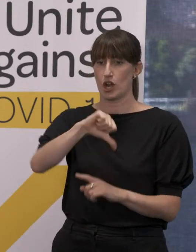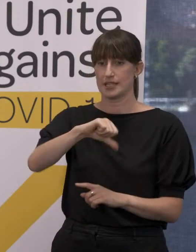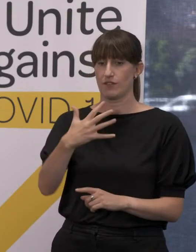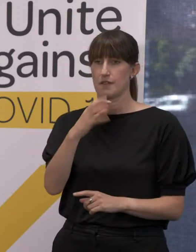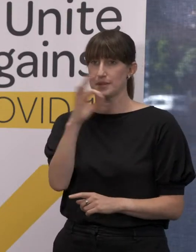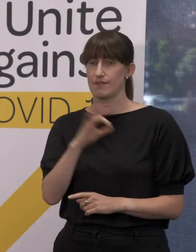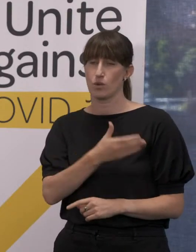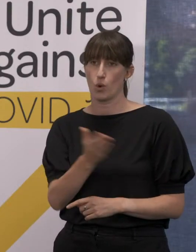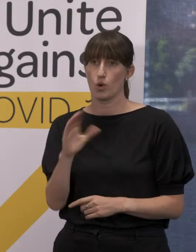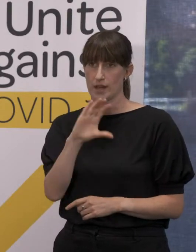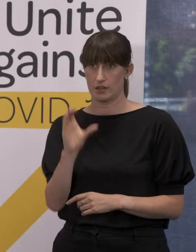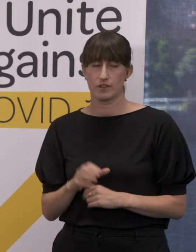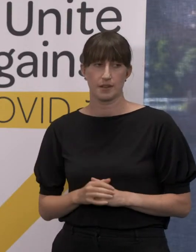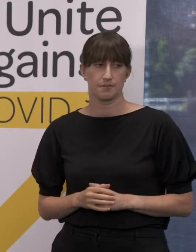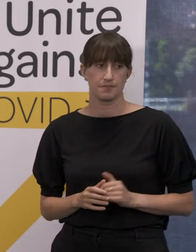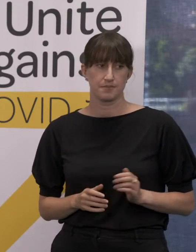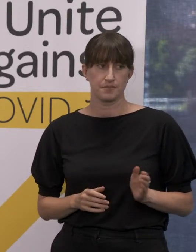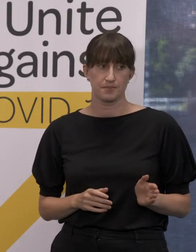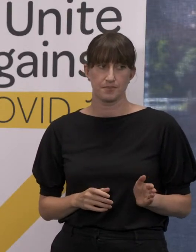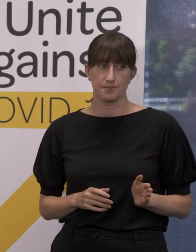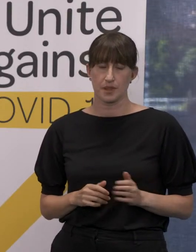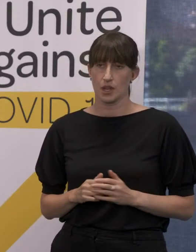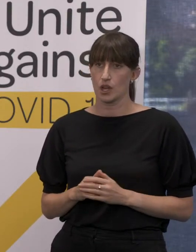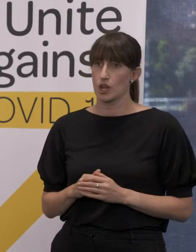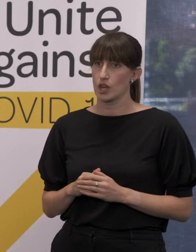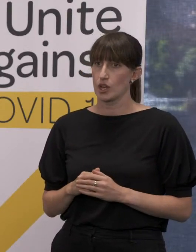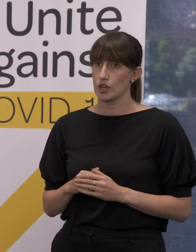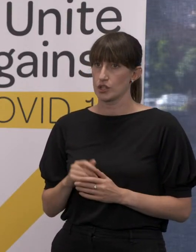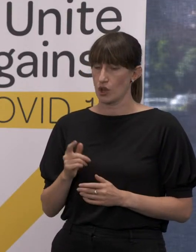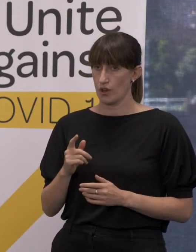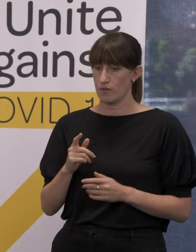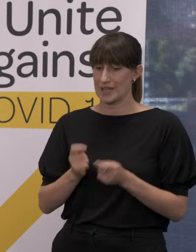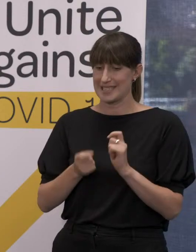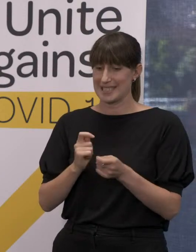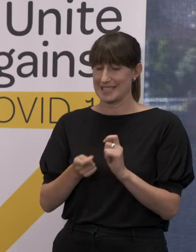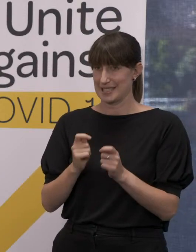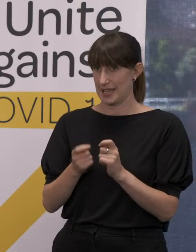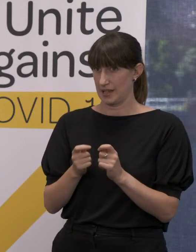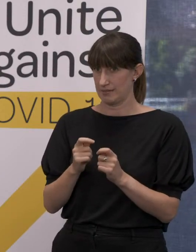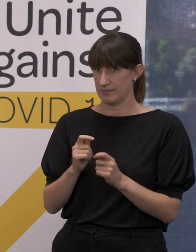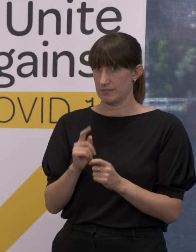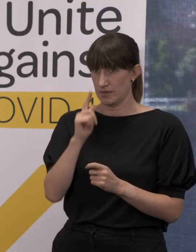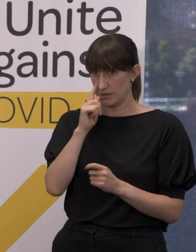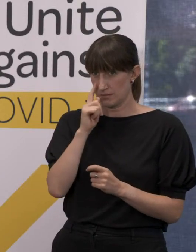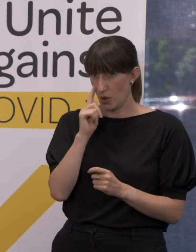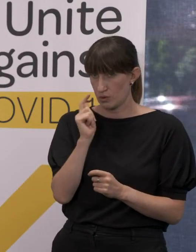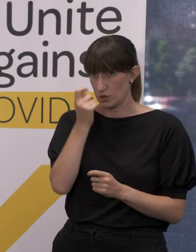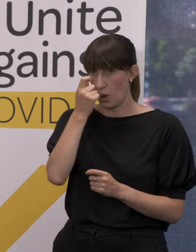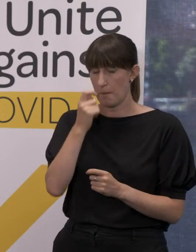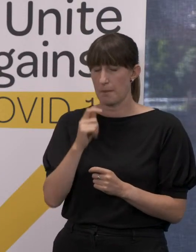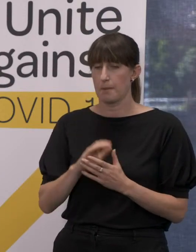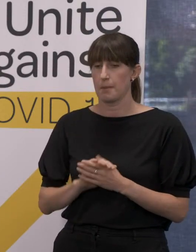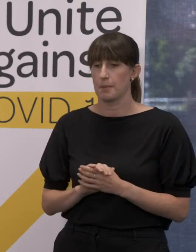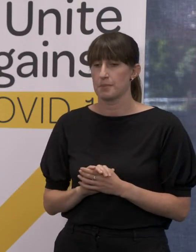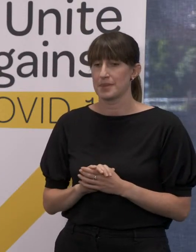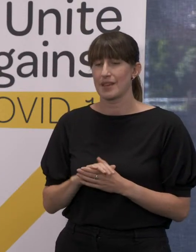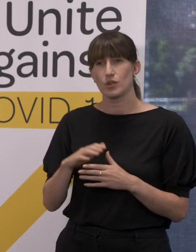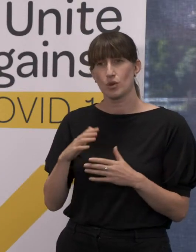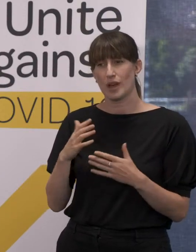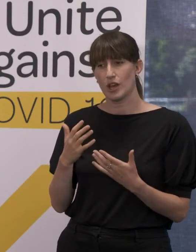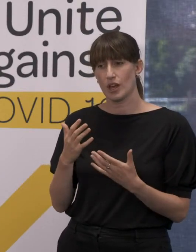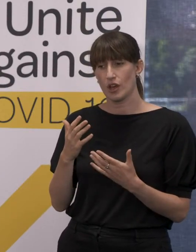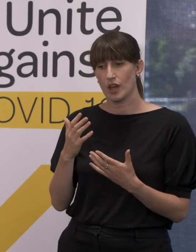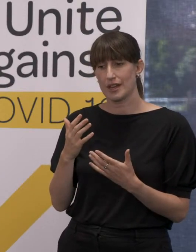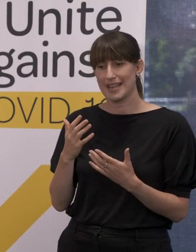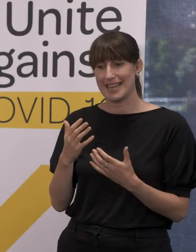pre-departure testing, broadly, outside of just the India example, have you received any evidence since January about how